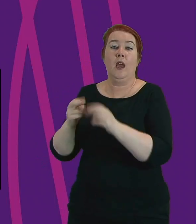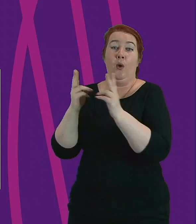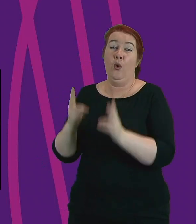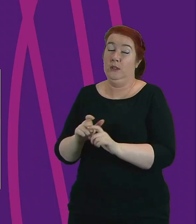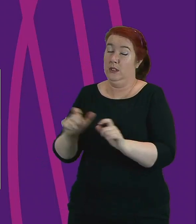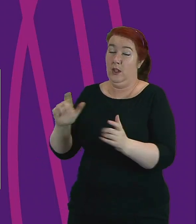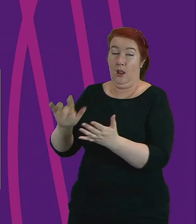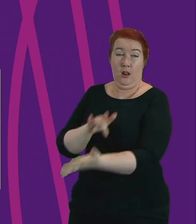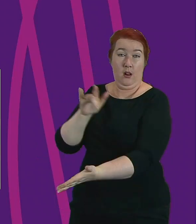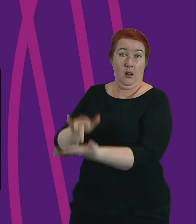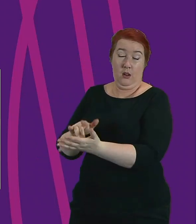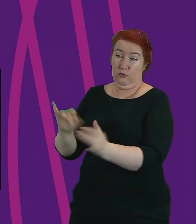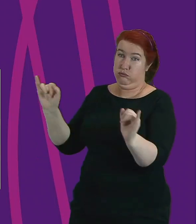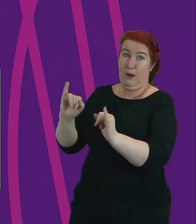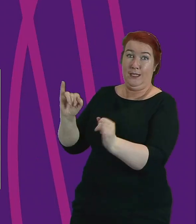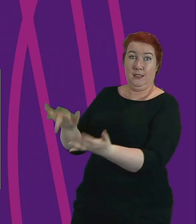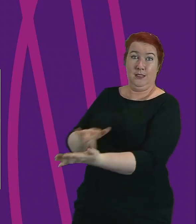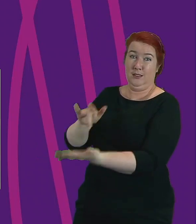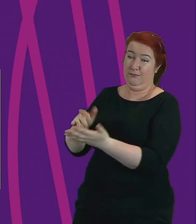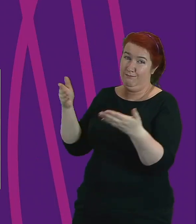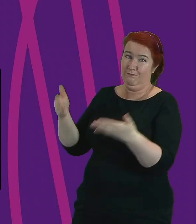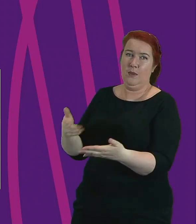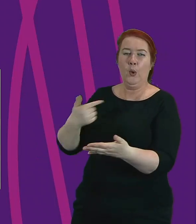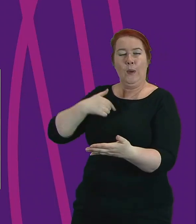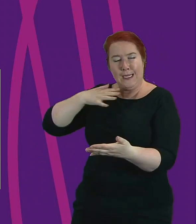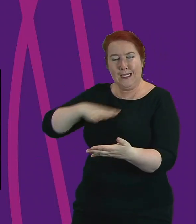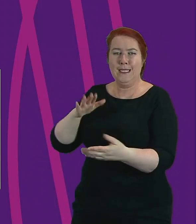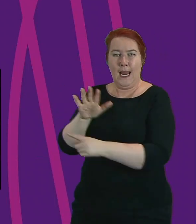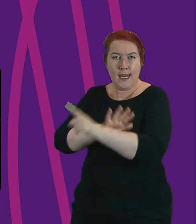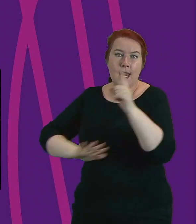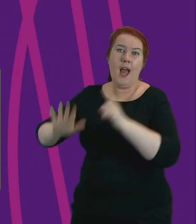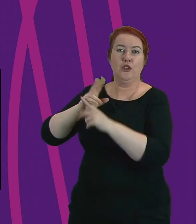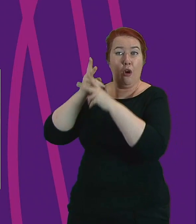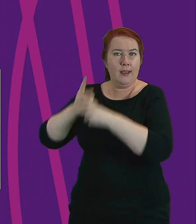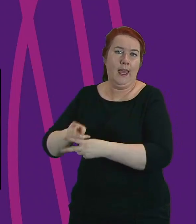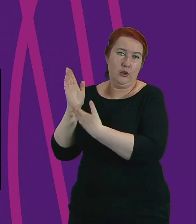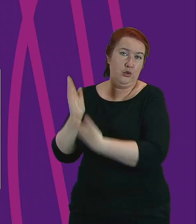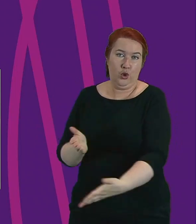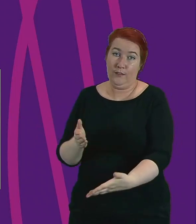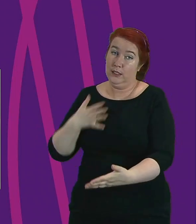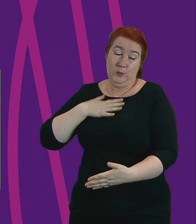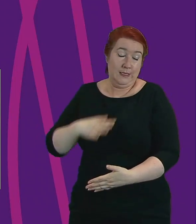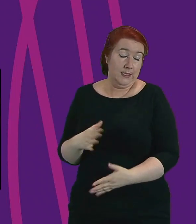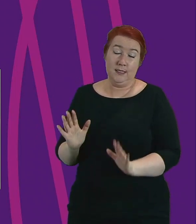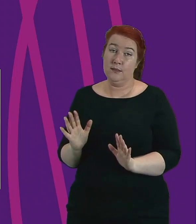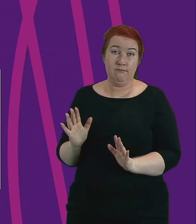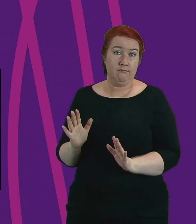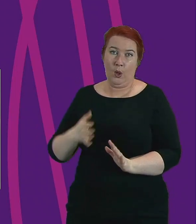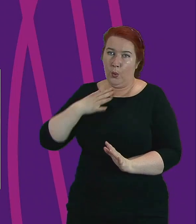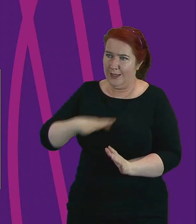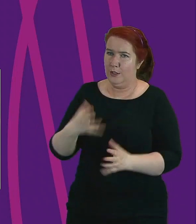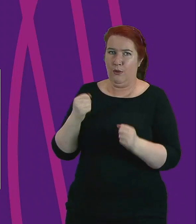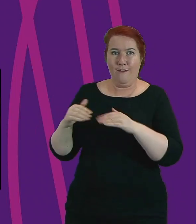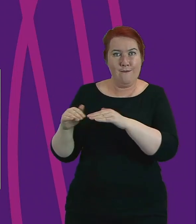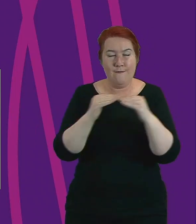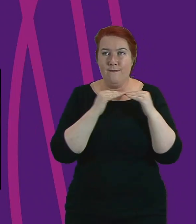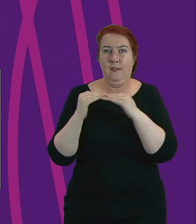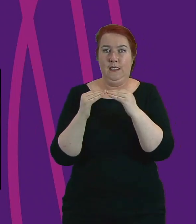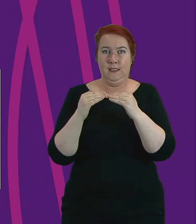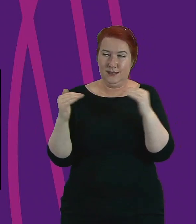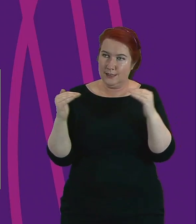crisis. We need a national care service. We need to have consistency in terms of standards and quality